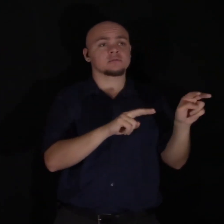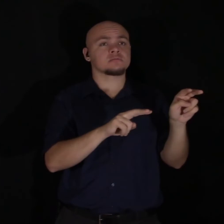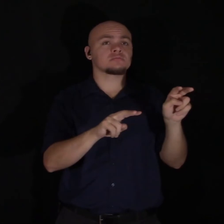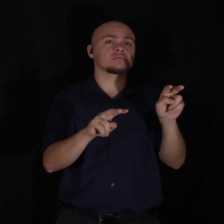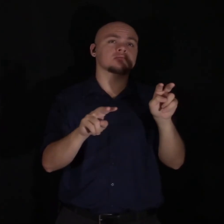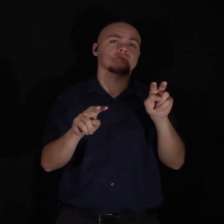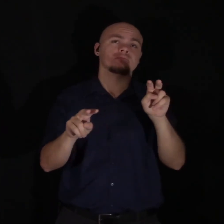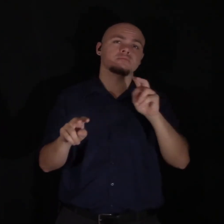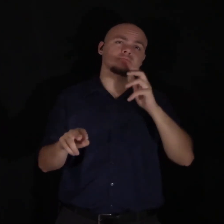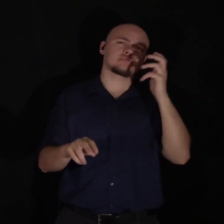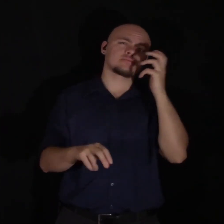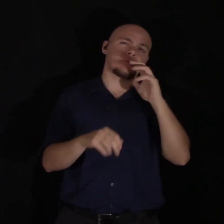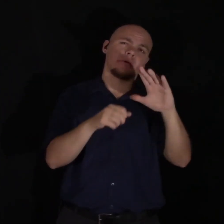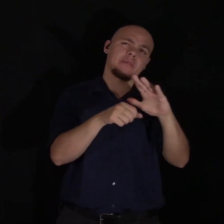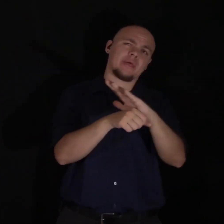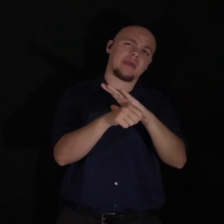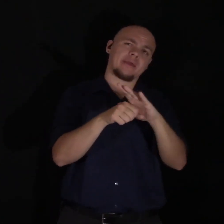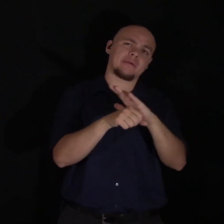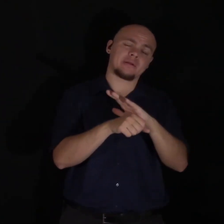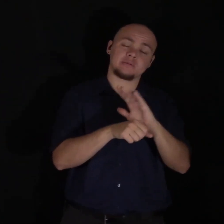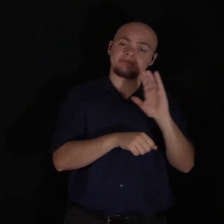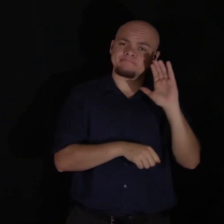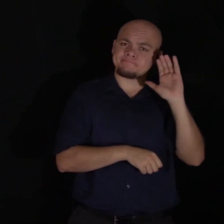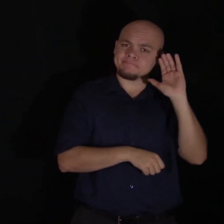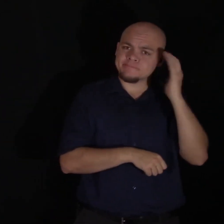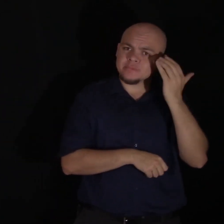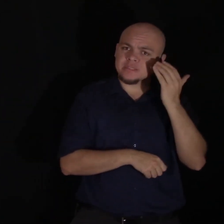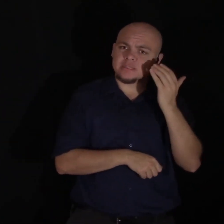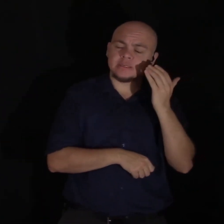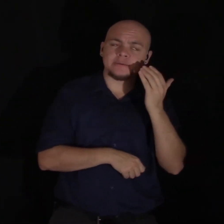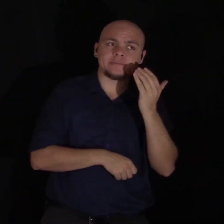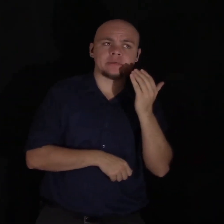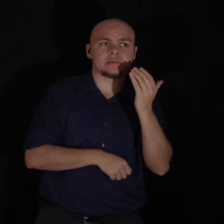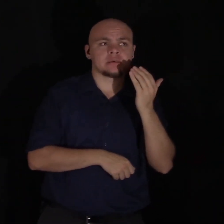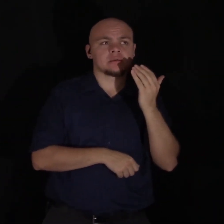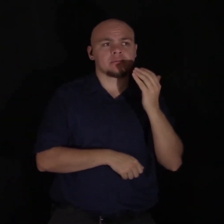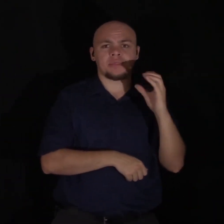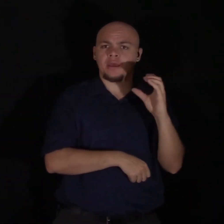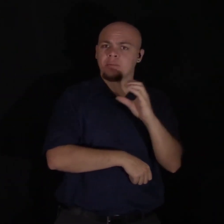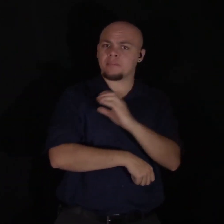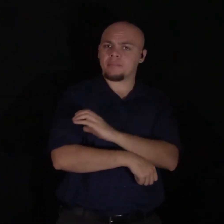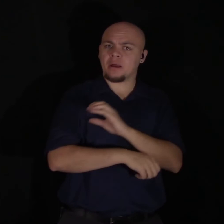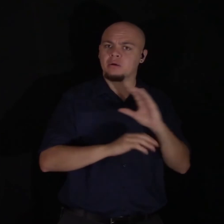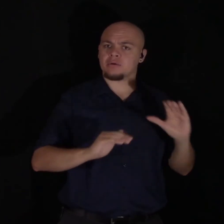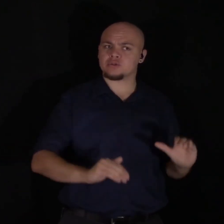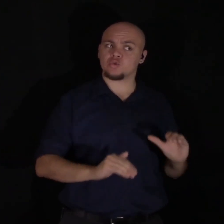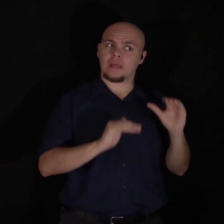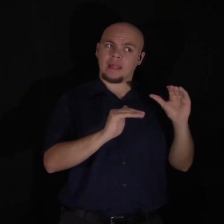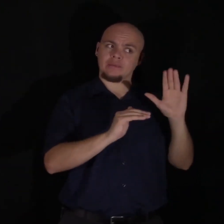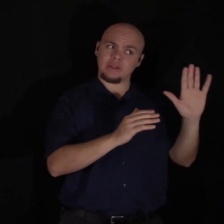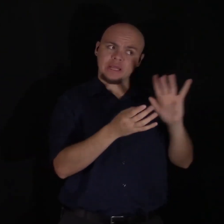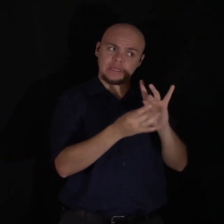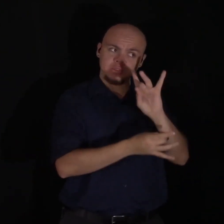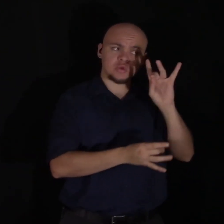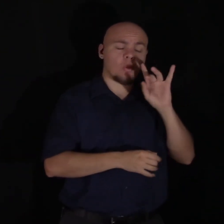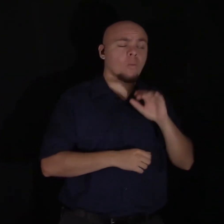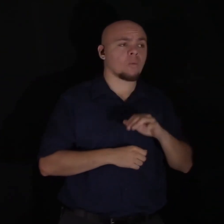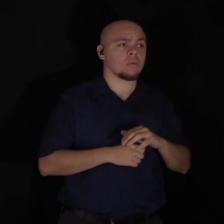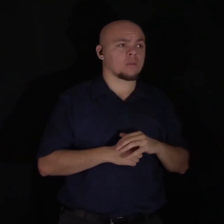wonderful regions seems still to have the power of elevating his soul from earth. Such a man has